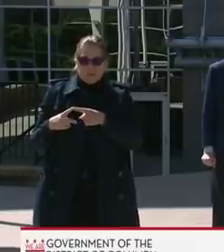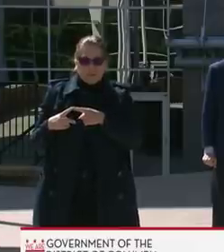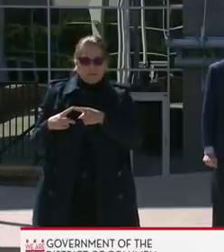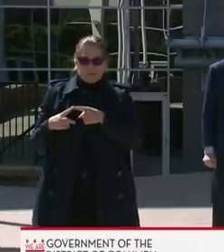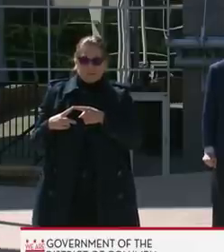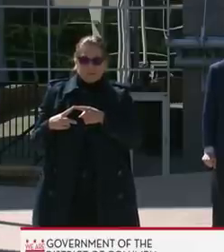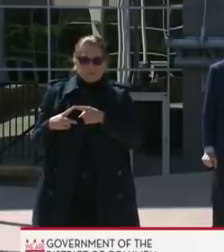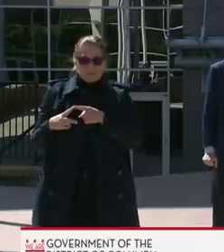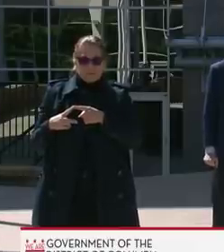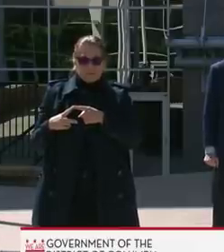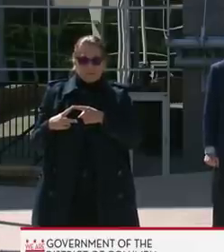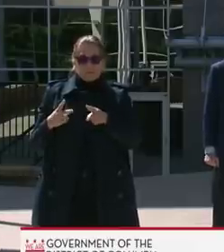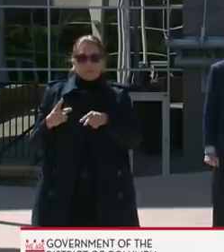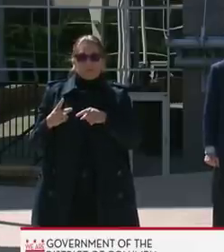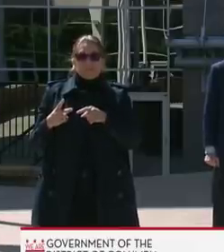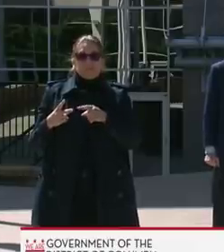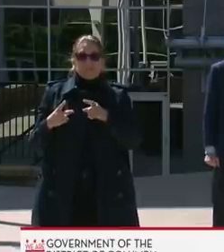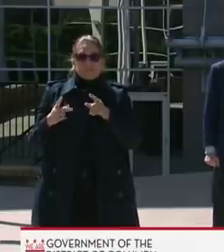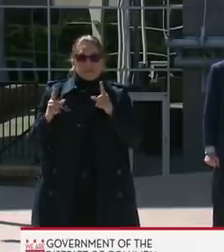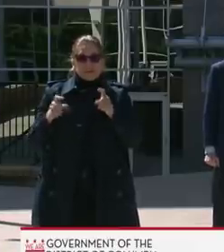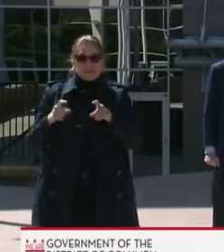back for our second resident.